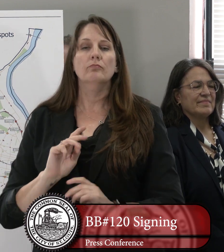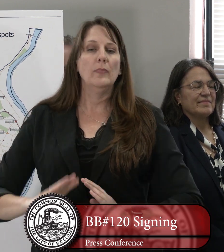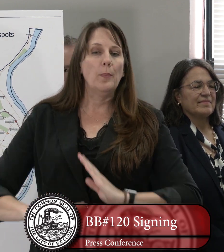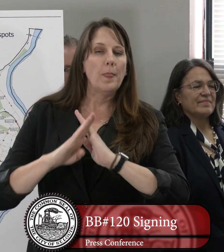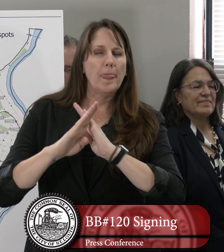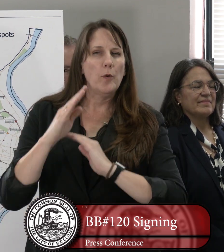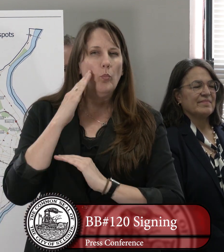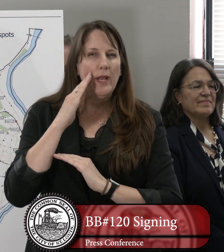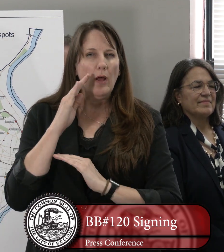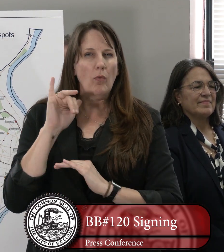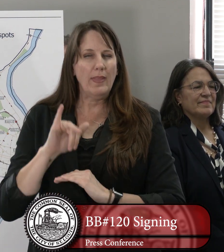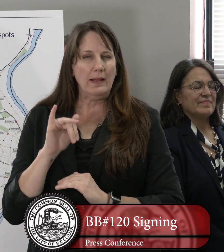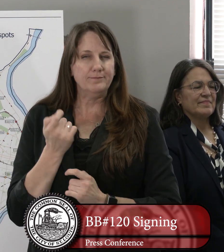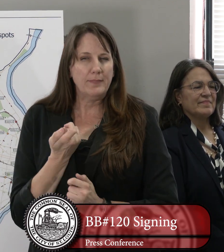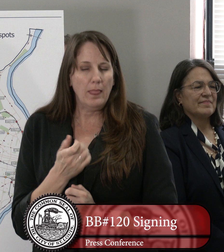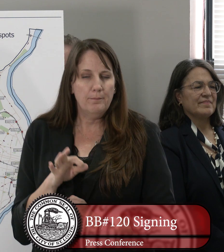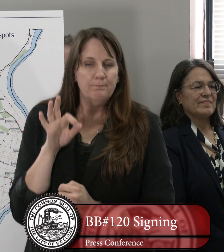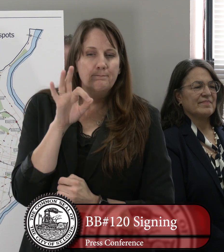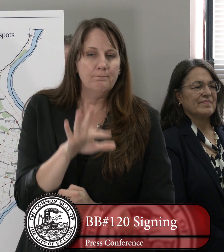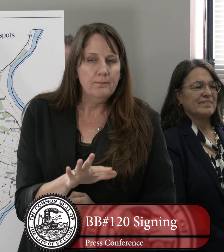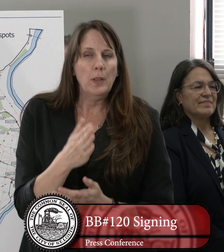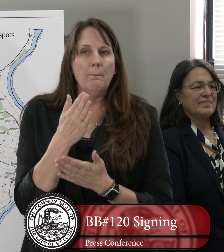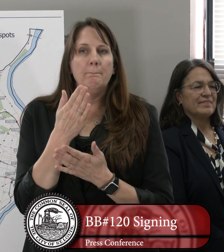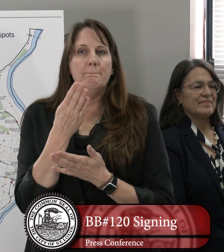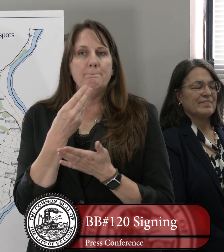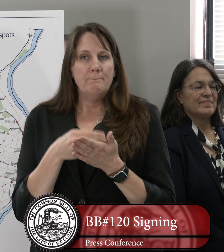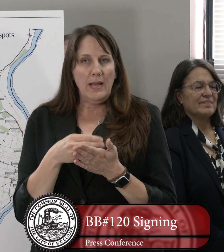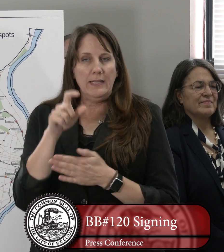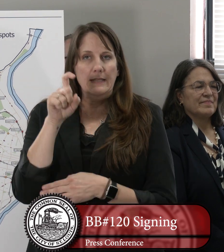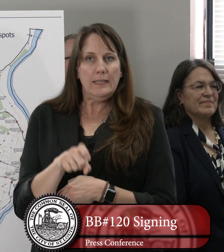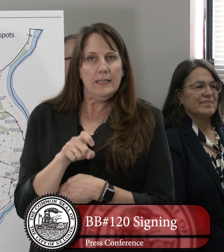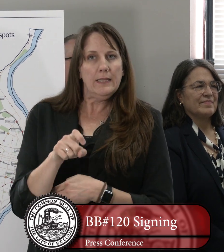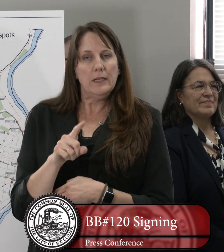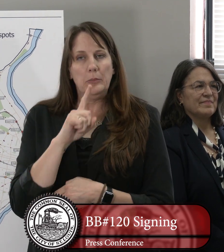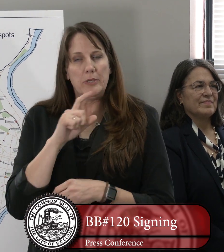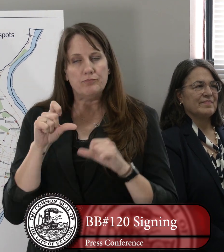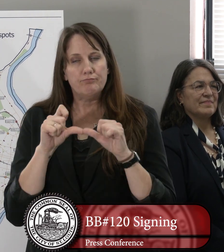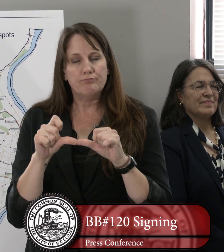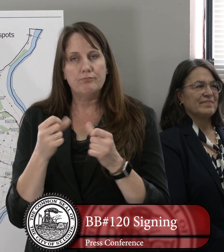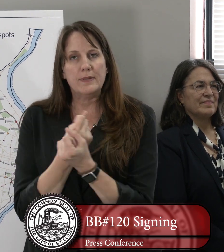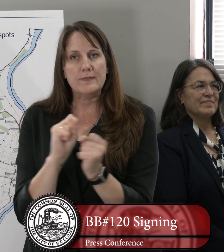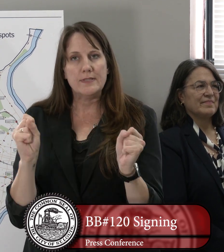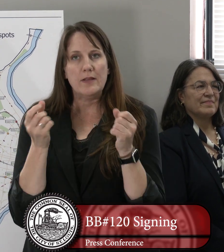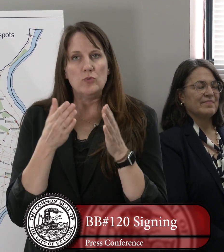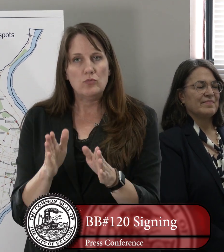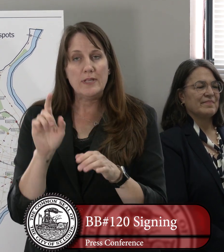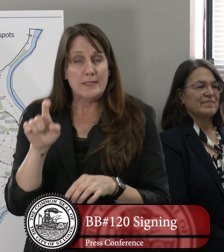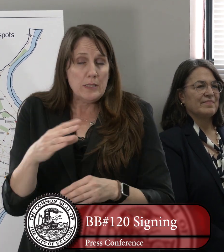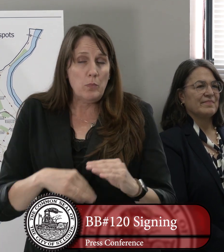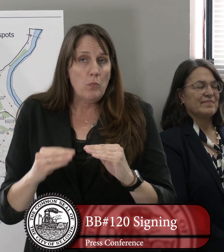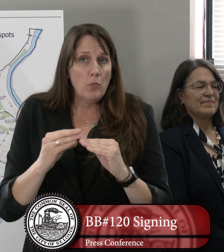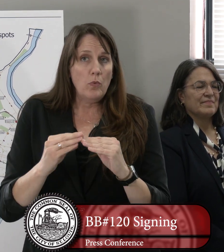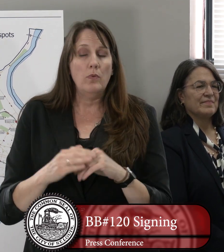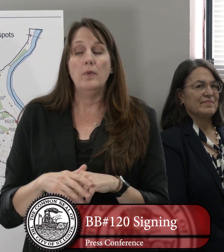the ongoing continual funds that are needed to ensure that we have safer streets. Relying on ward capital has made